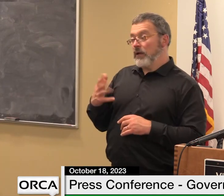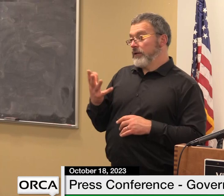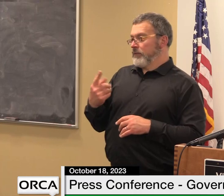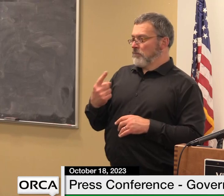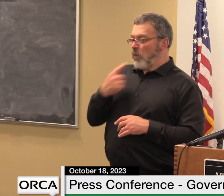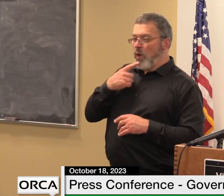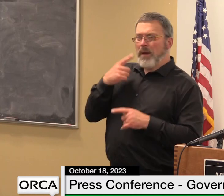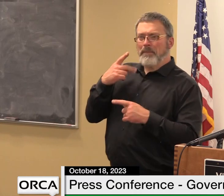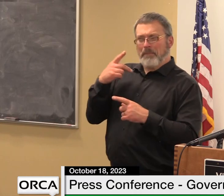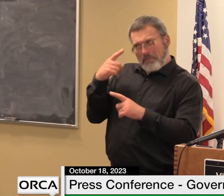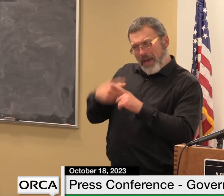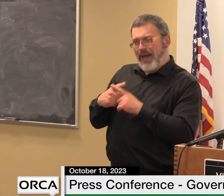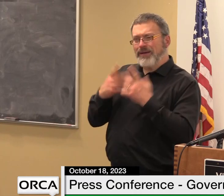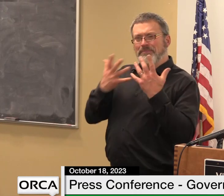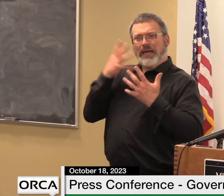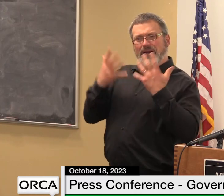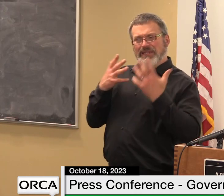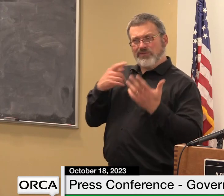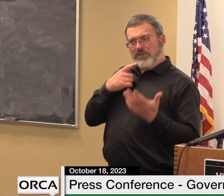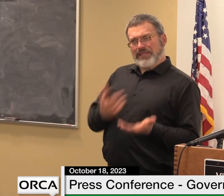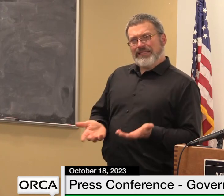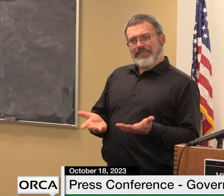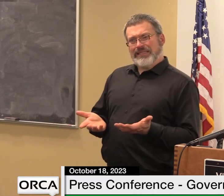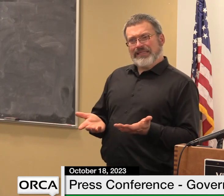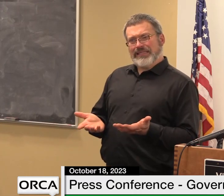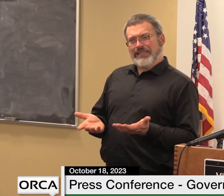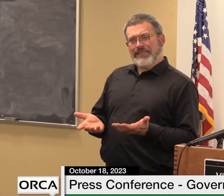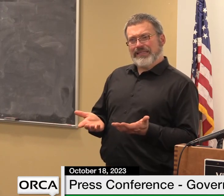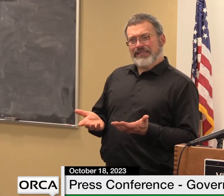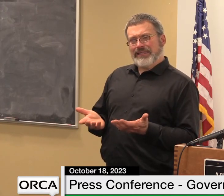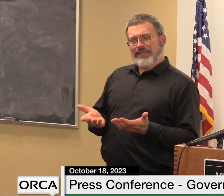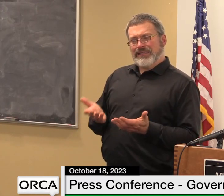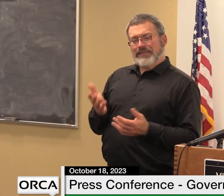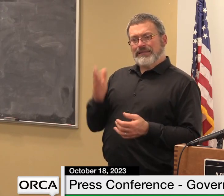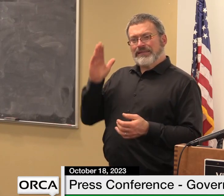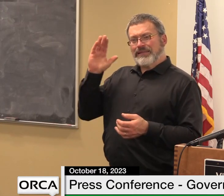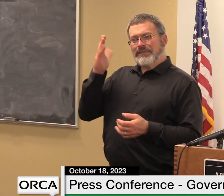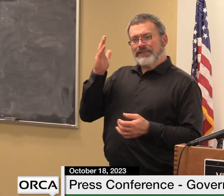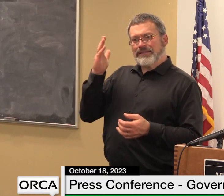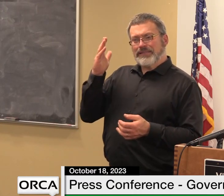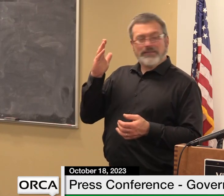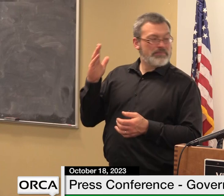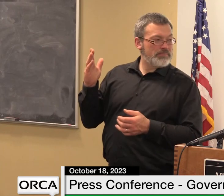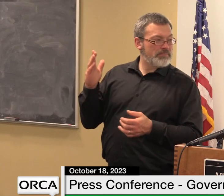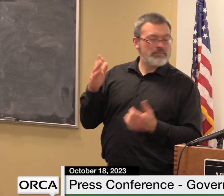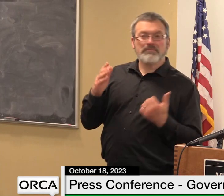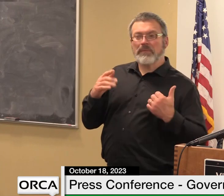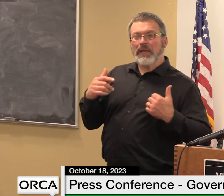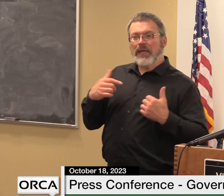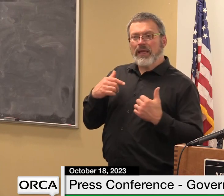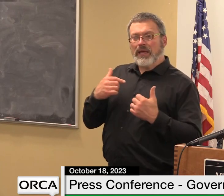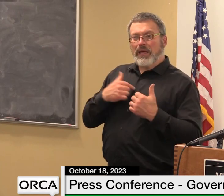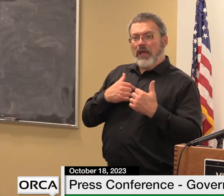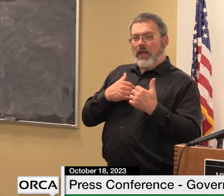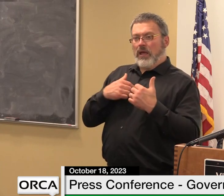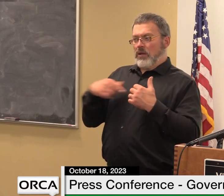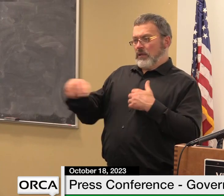respects. It seems as though it gives our adversaries,